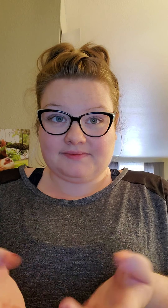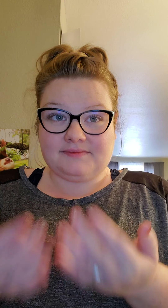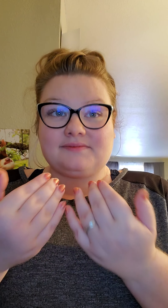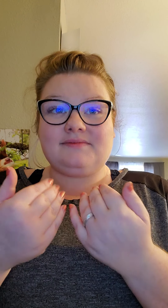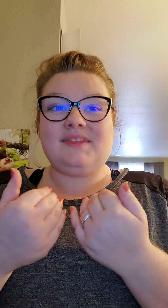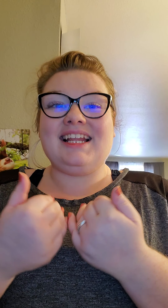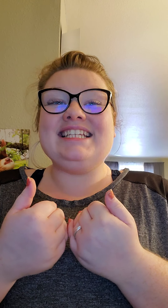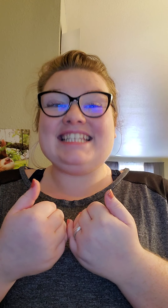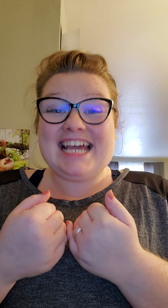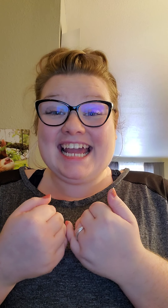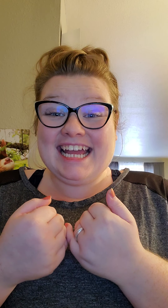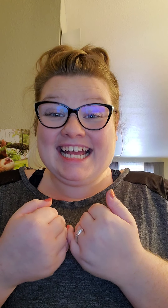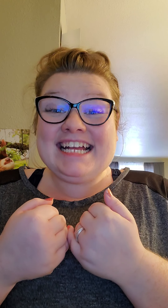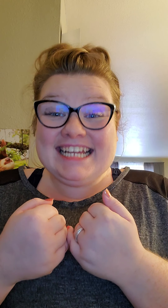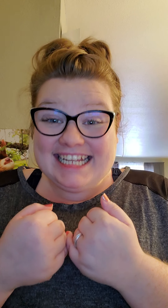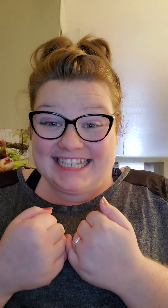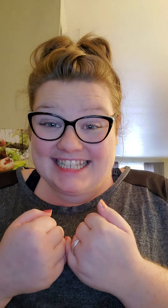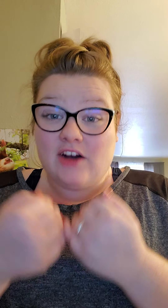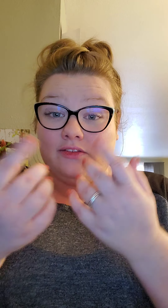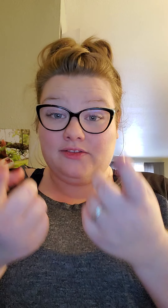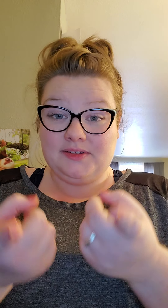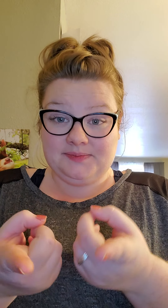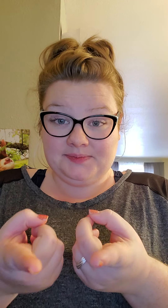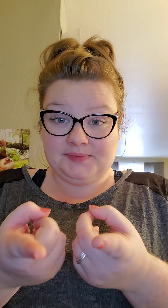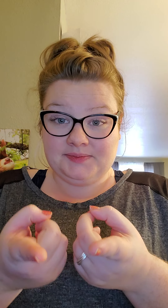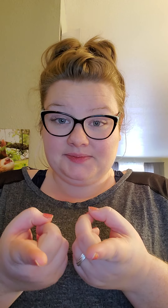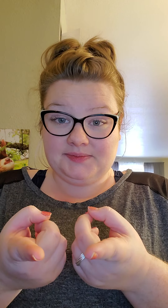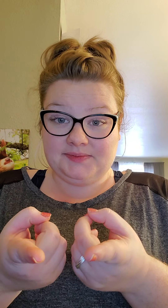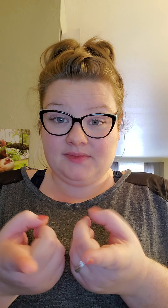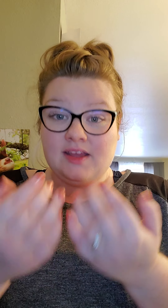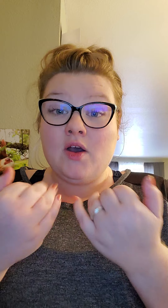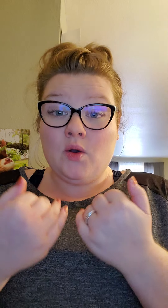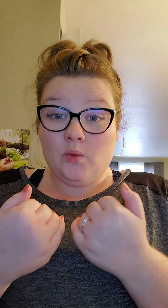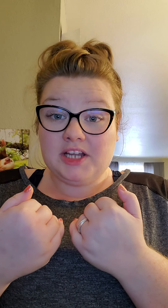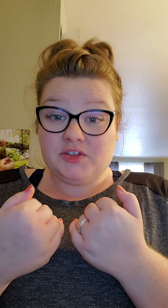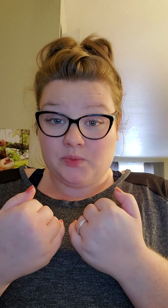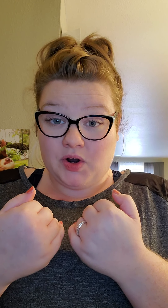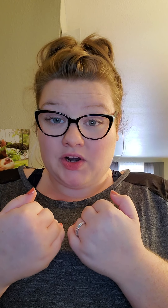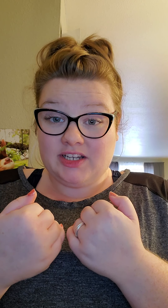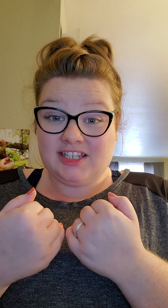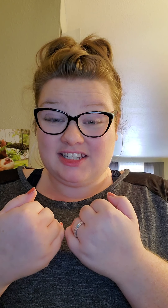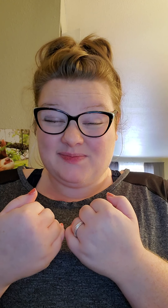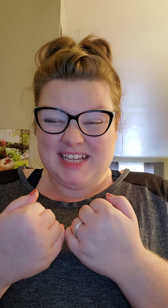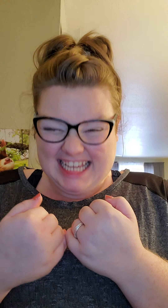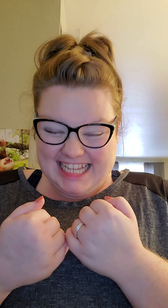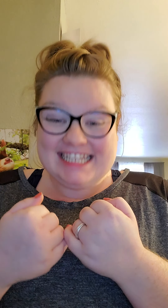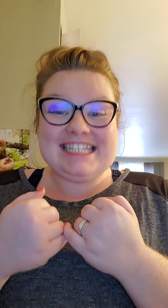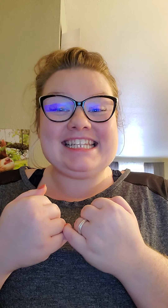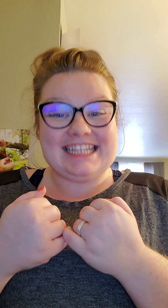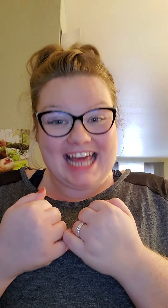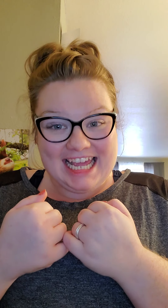Say it's self. Say word begins like